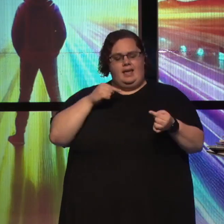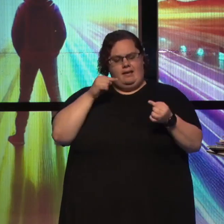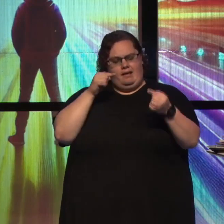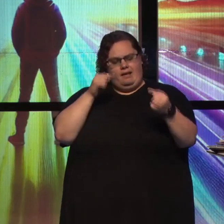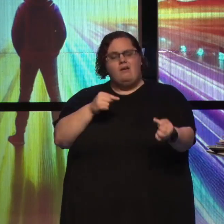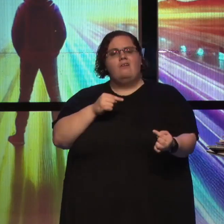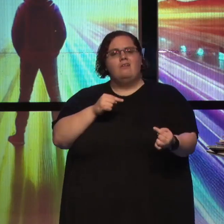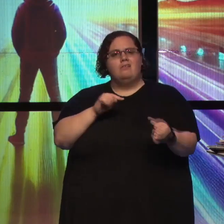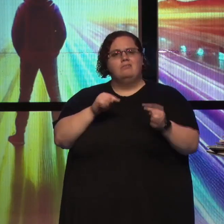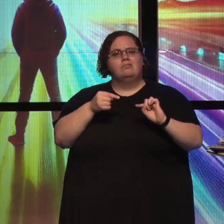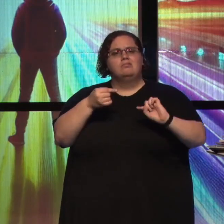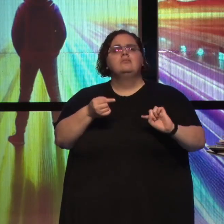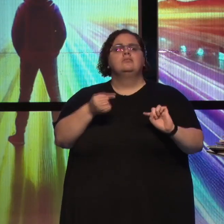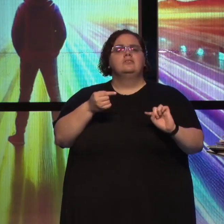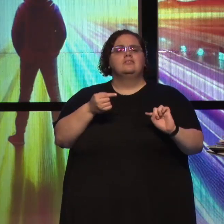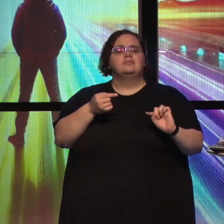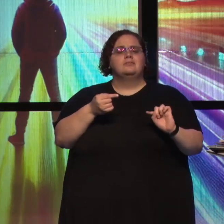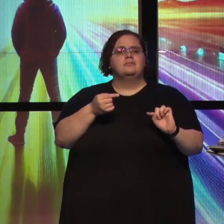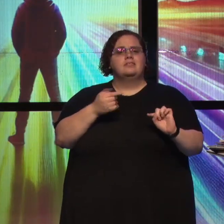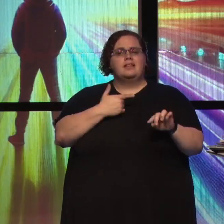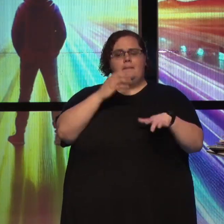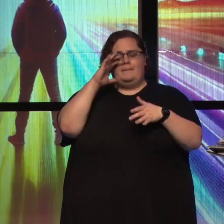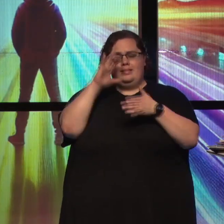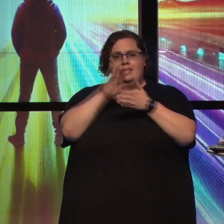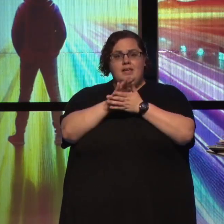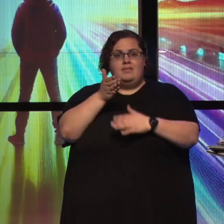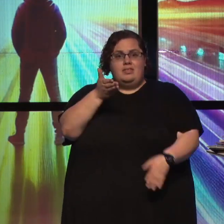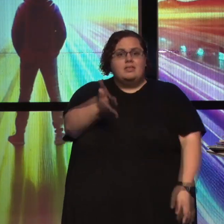military action, the ones that believe it and are there.